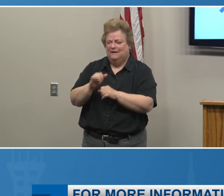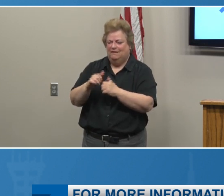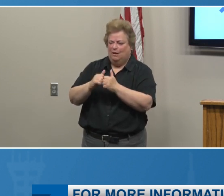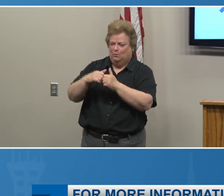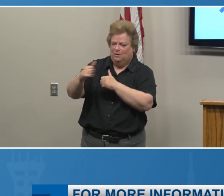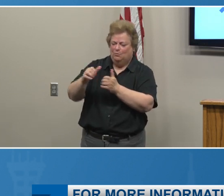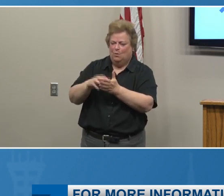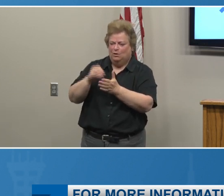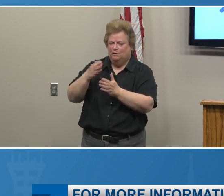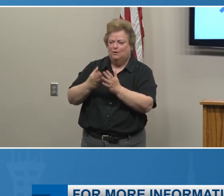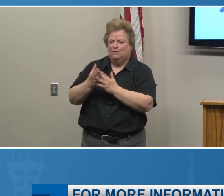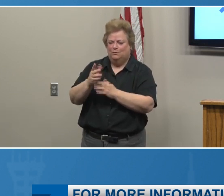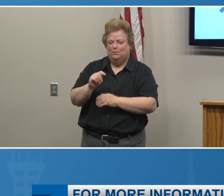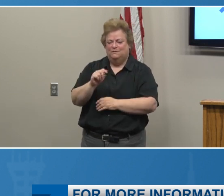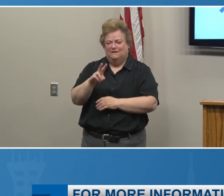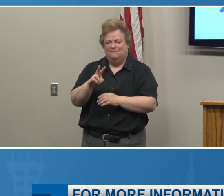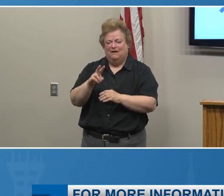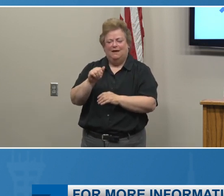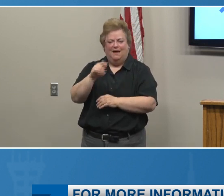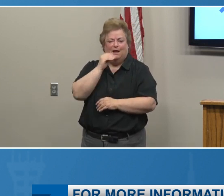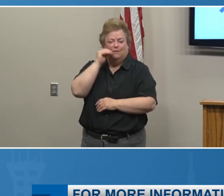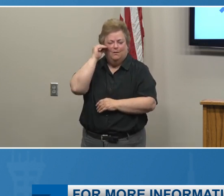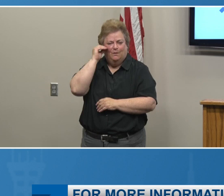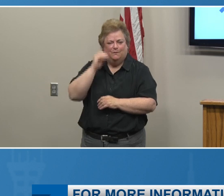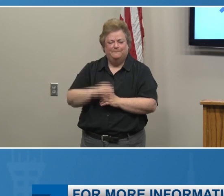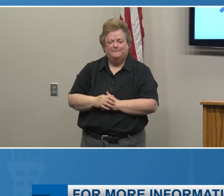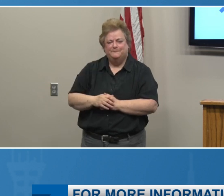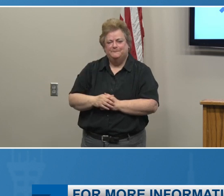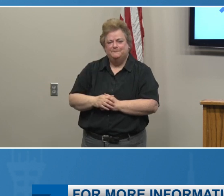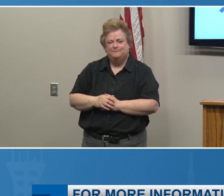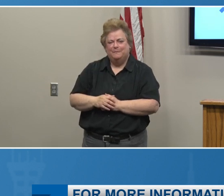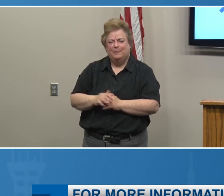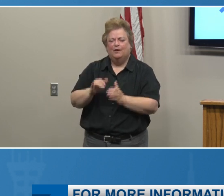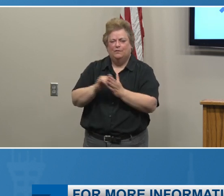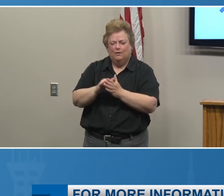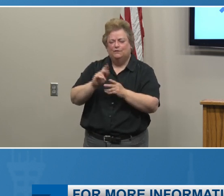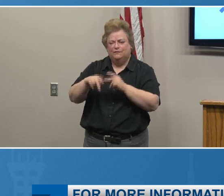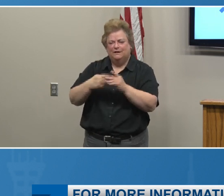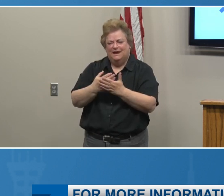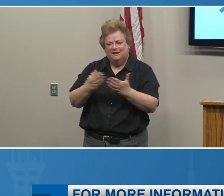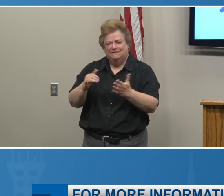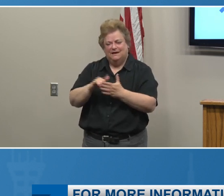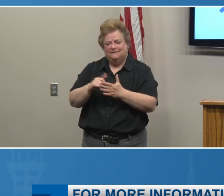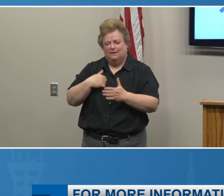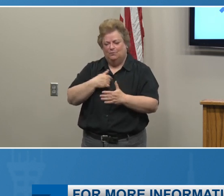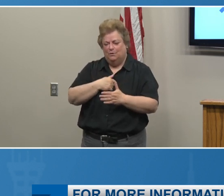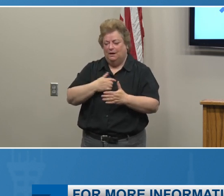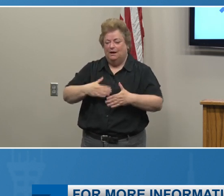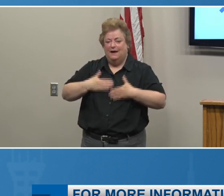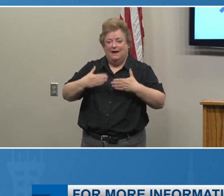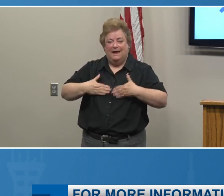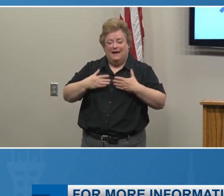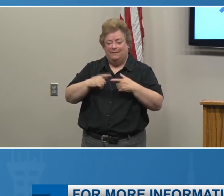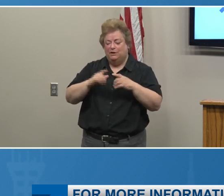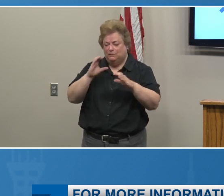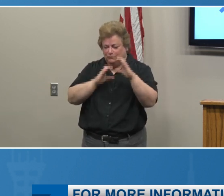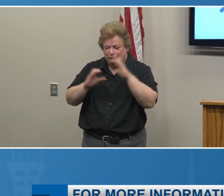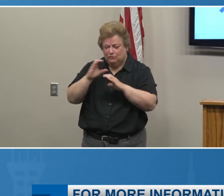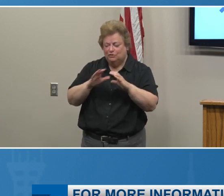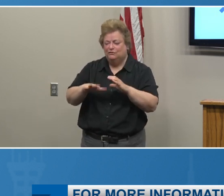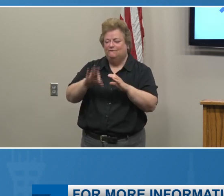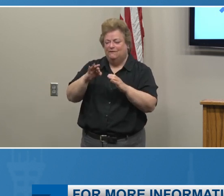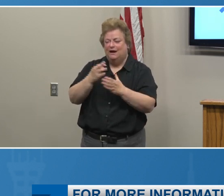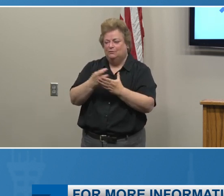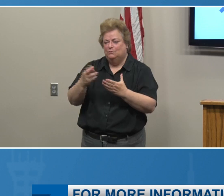through their television set at home so those really kind of things that we're happy to you know search and find the